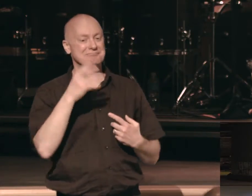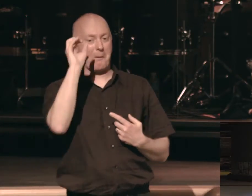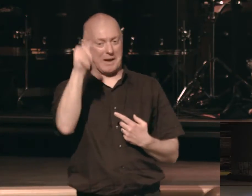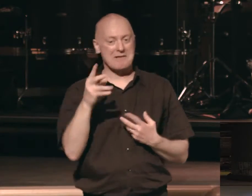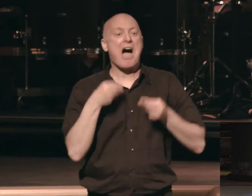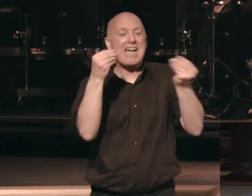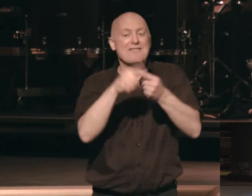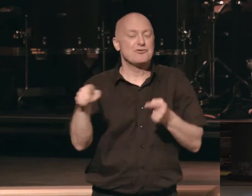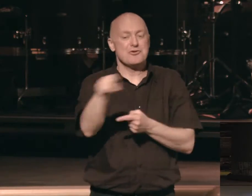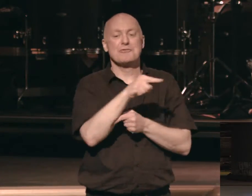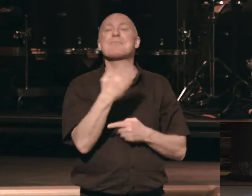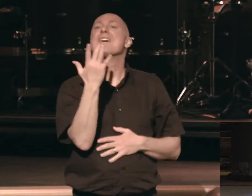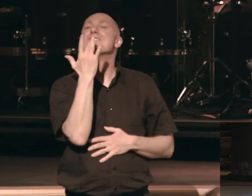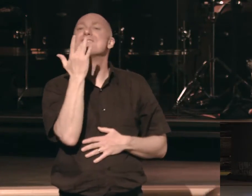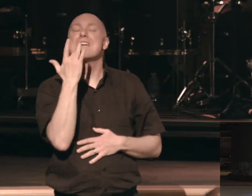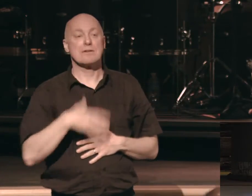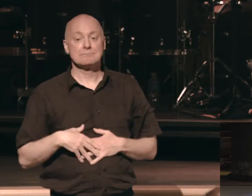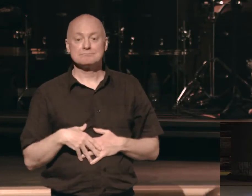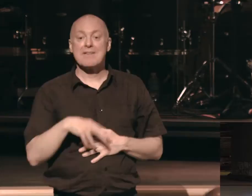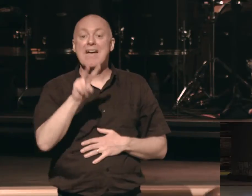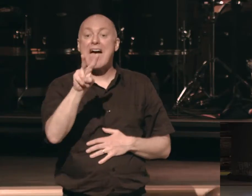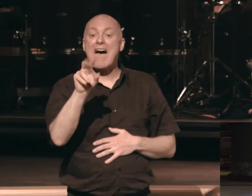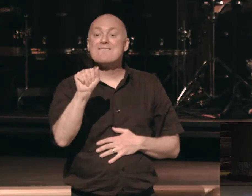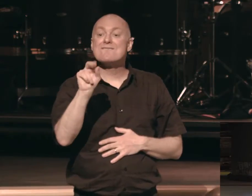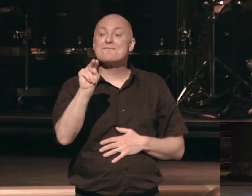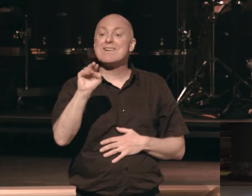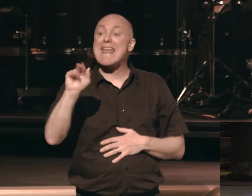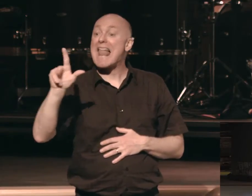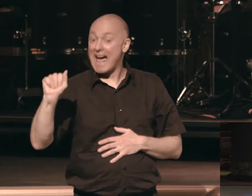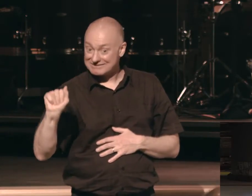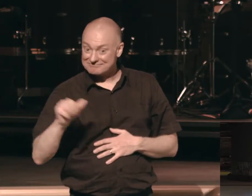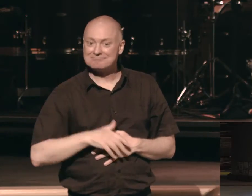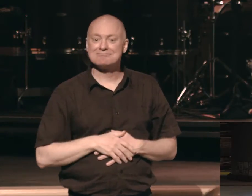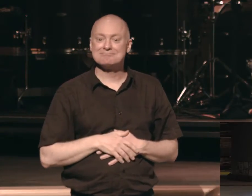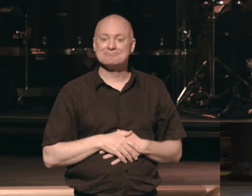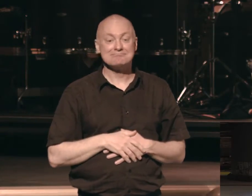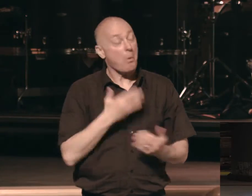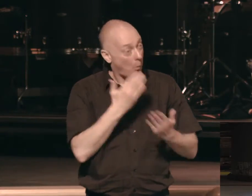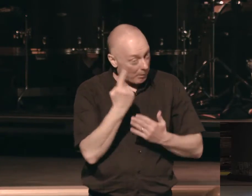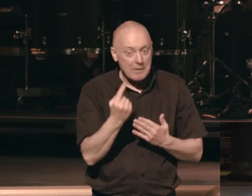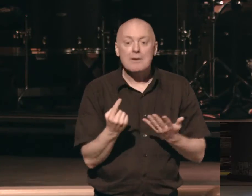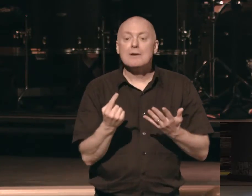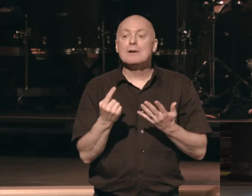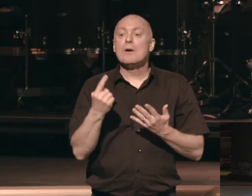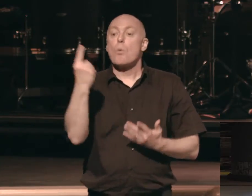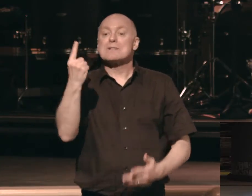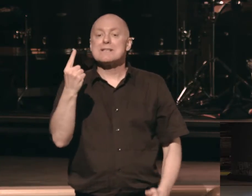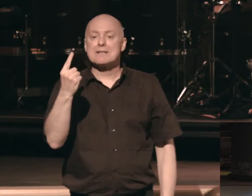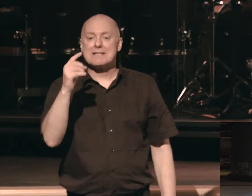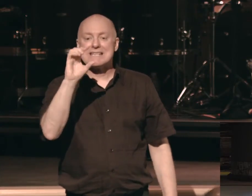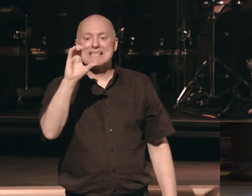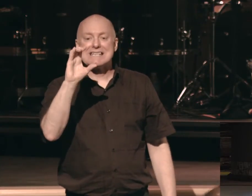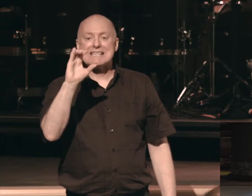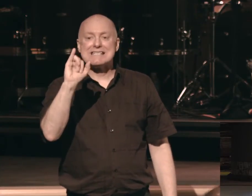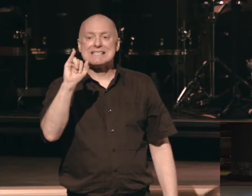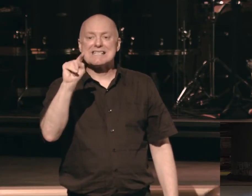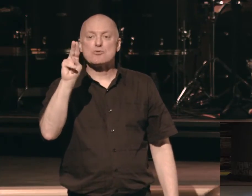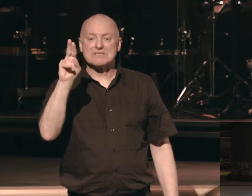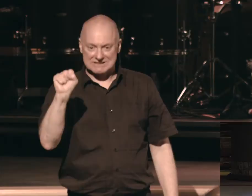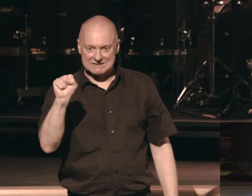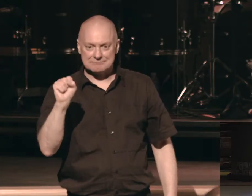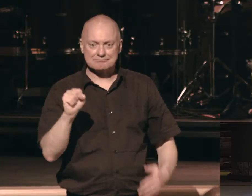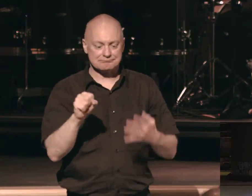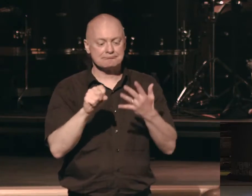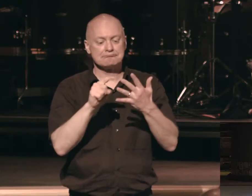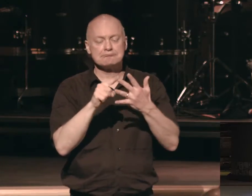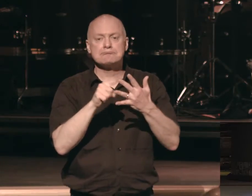this favorite smell list. Someone said vanilla. That's a good one. Someone said citrus.